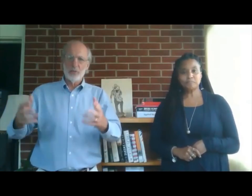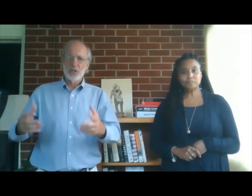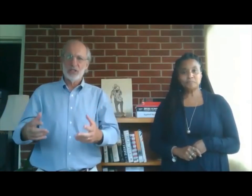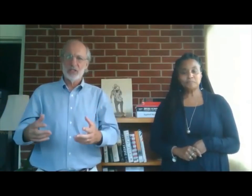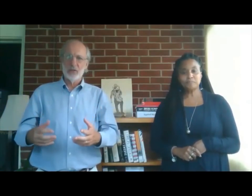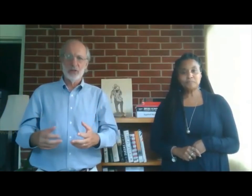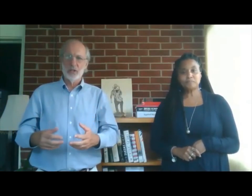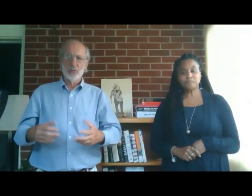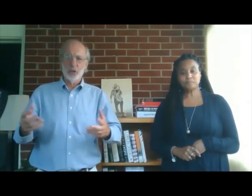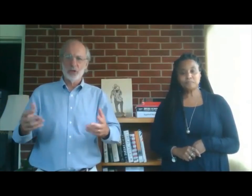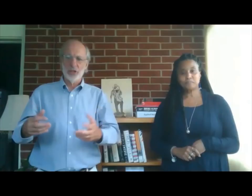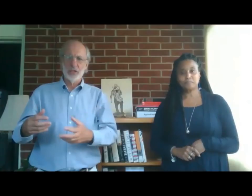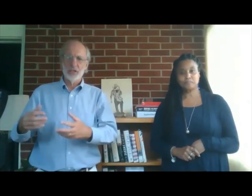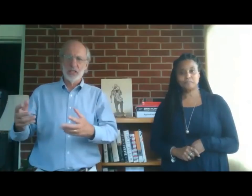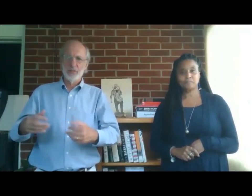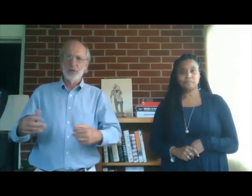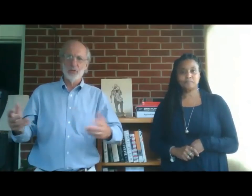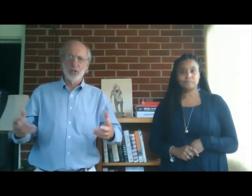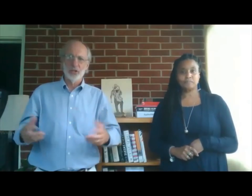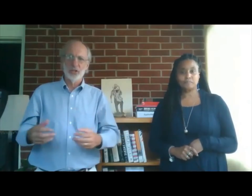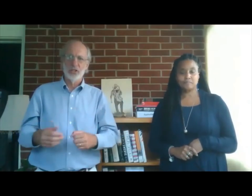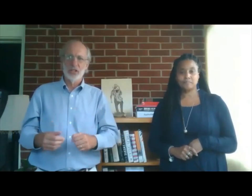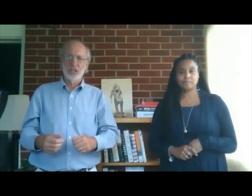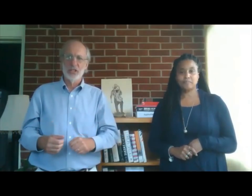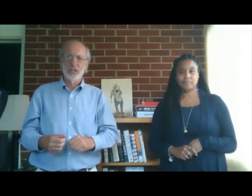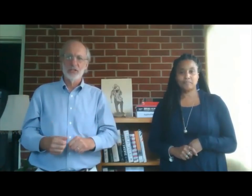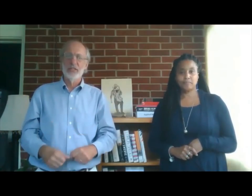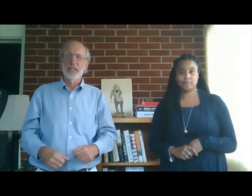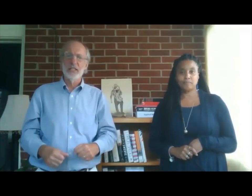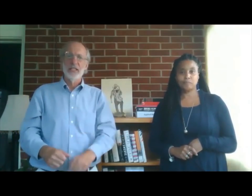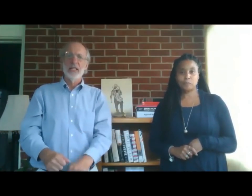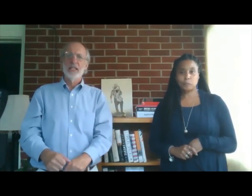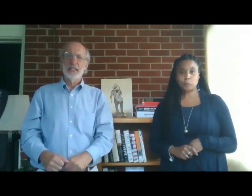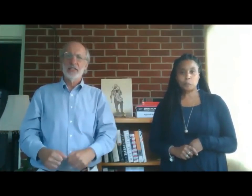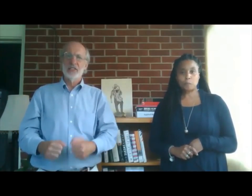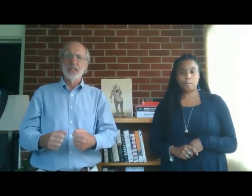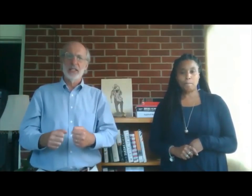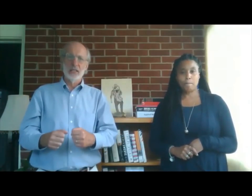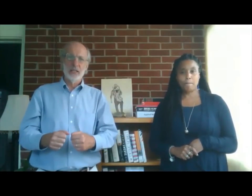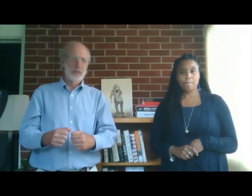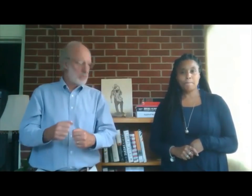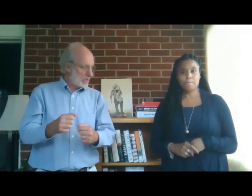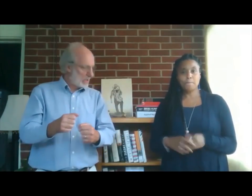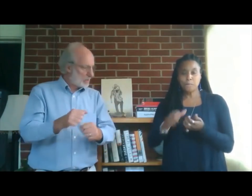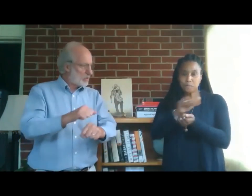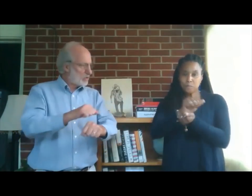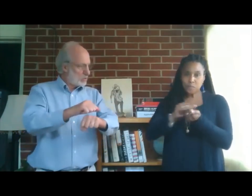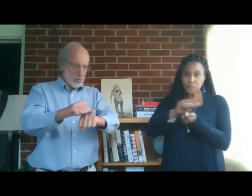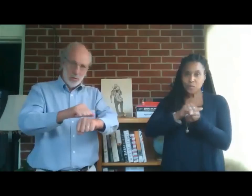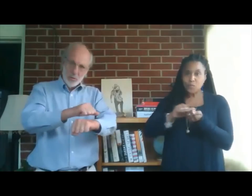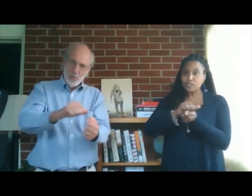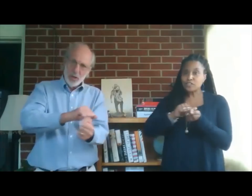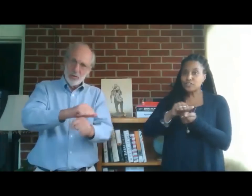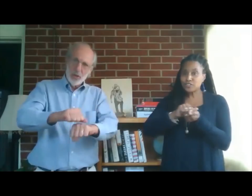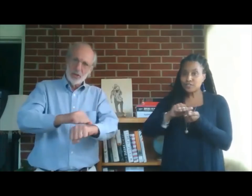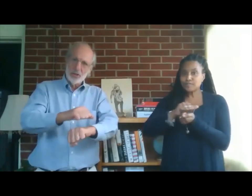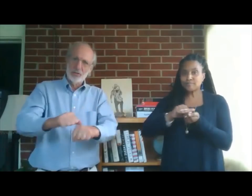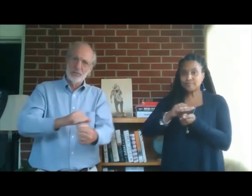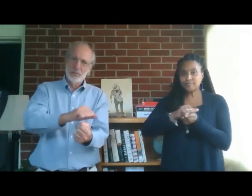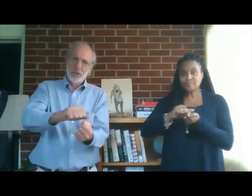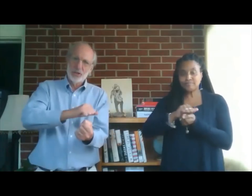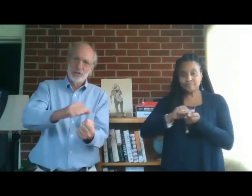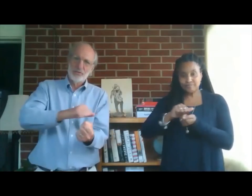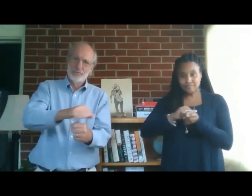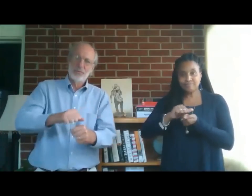some objects, like washing a table or washing a chair. You ready? And that's, again, it was